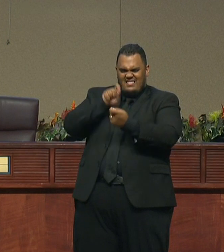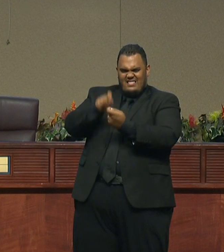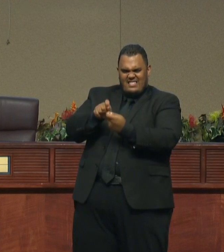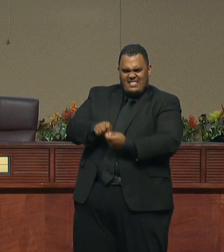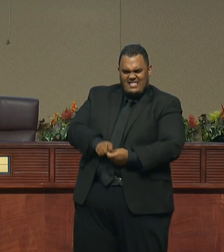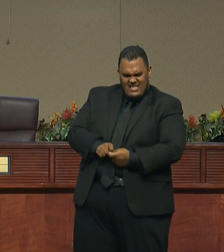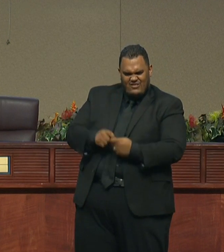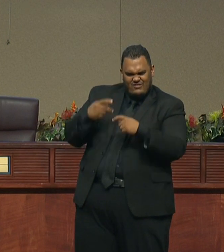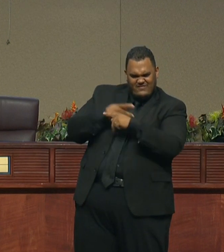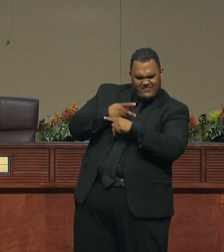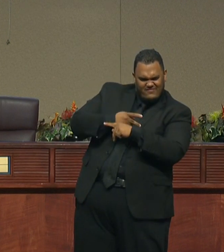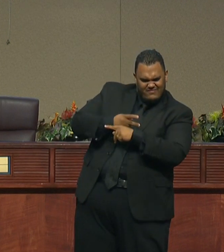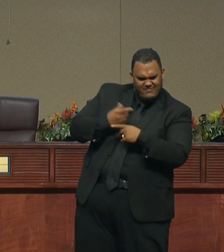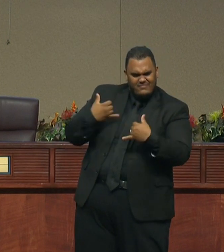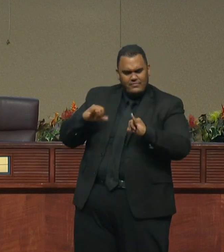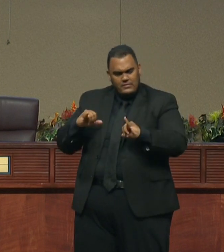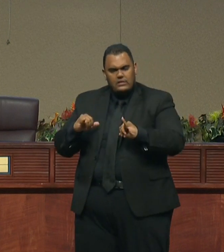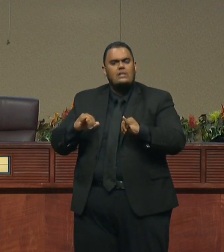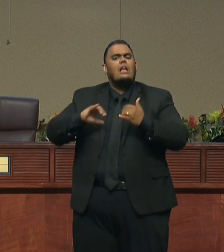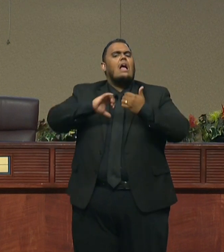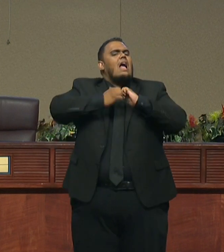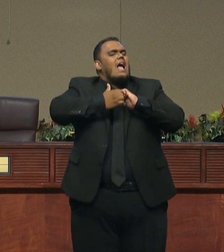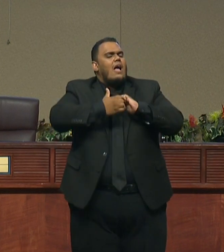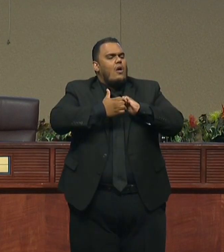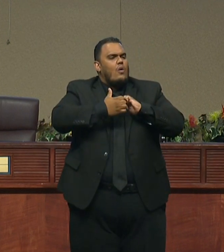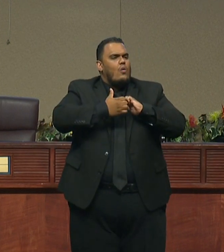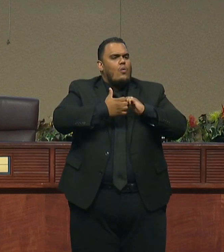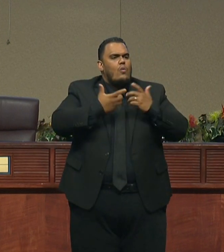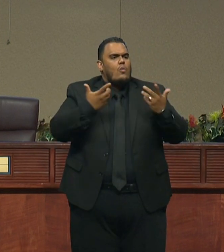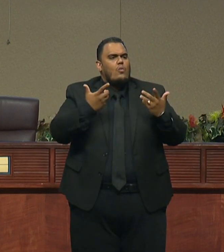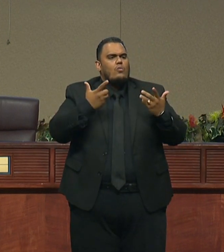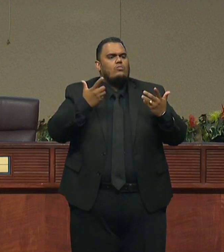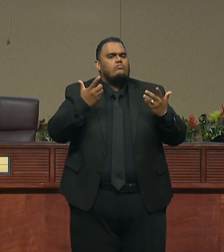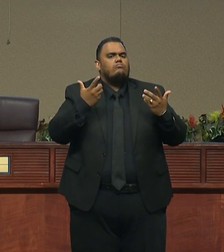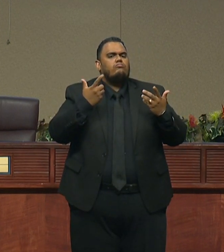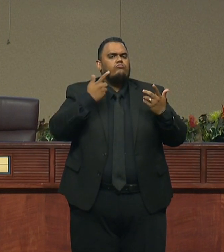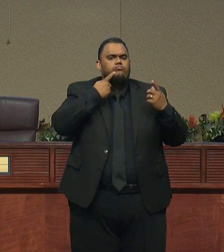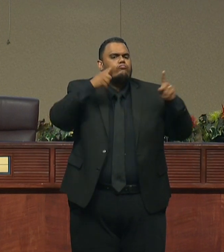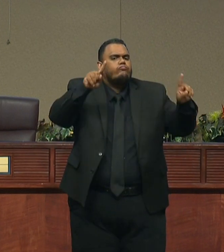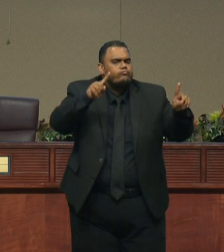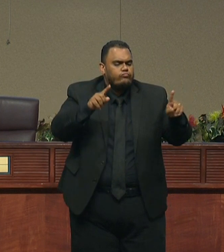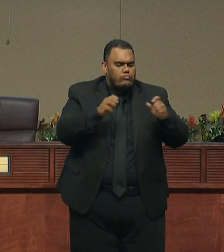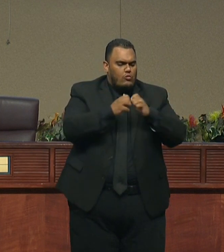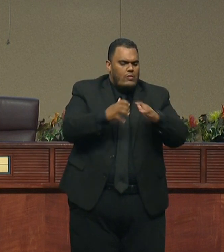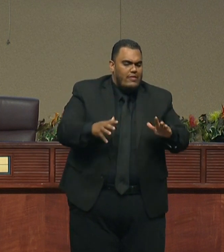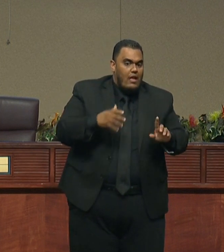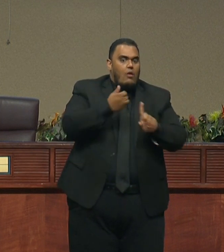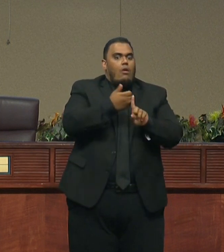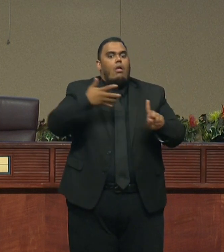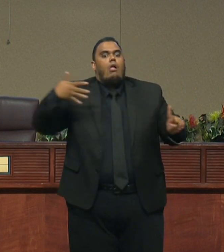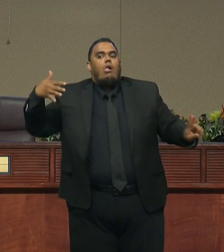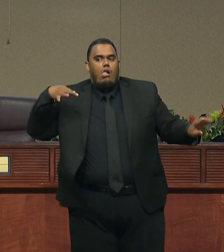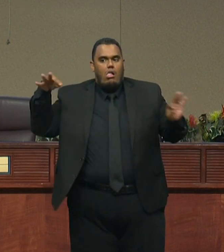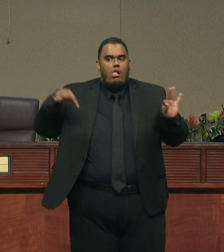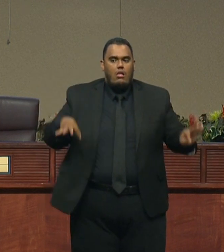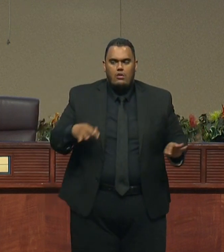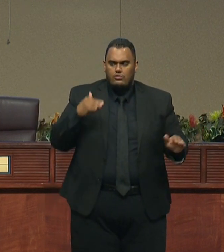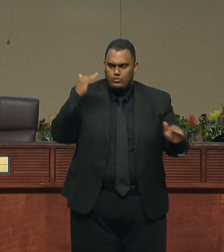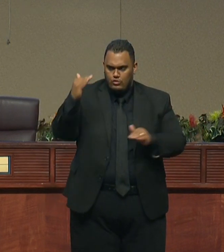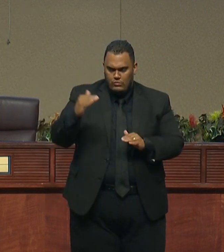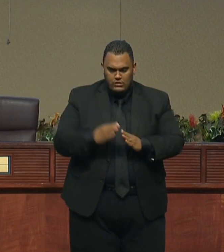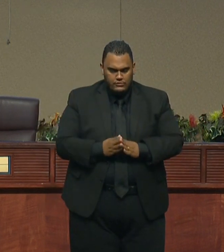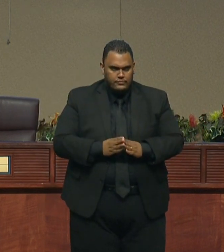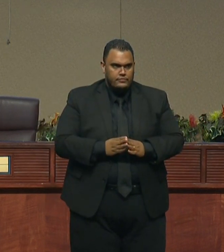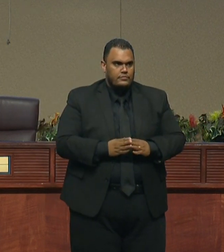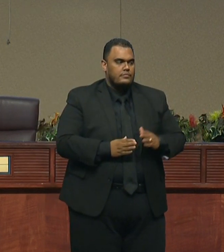general, can you say how it would work without getting like the details? Yeah, some